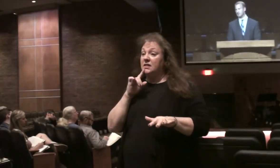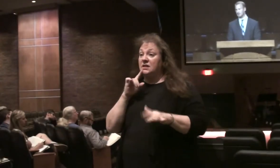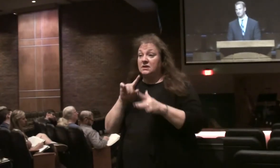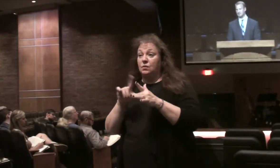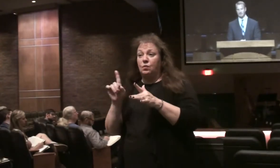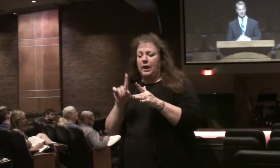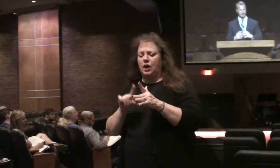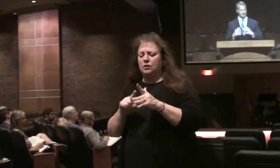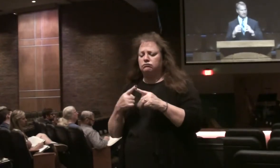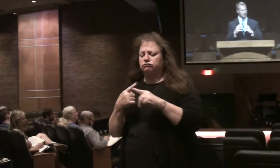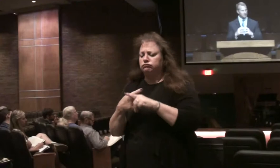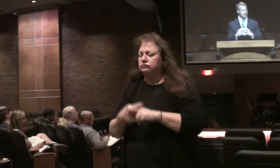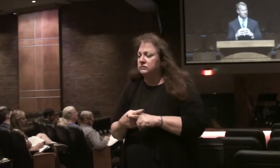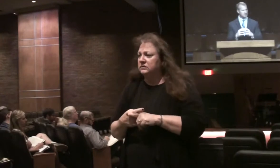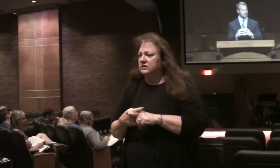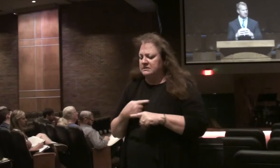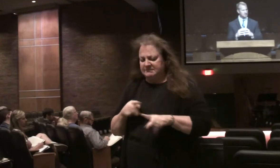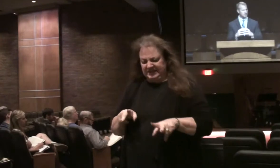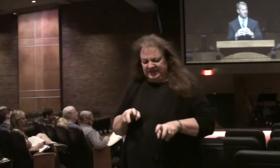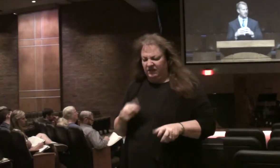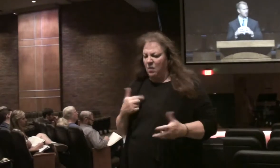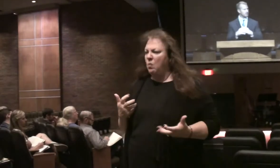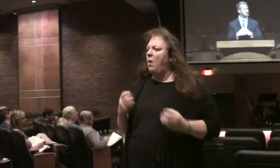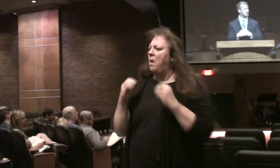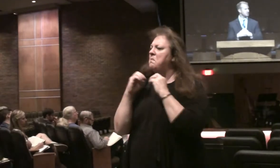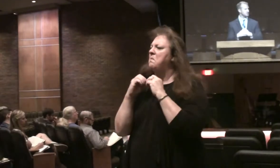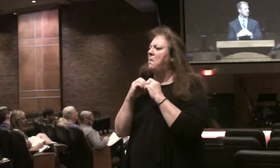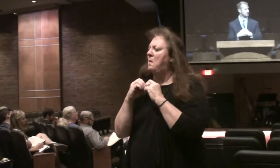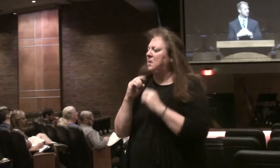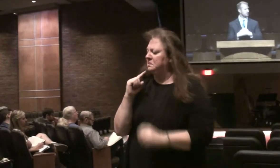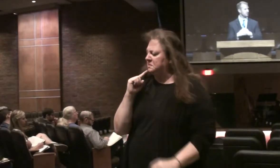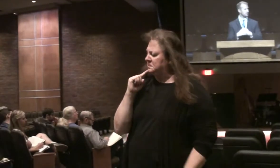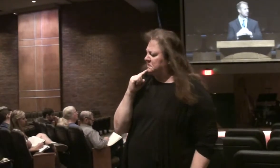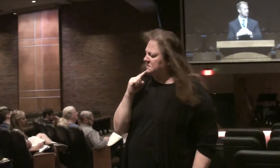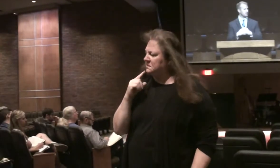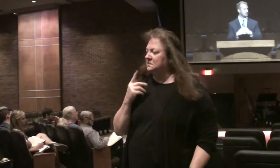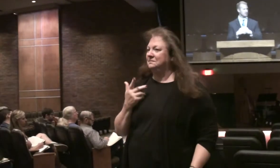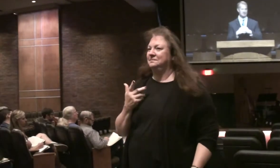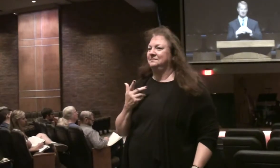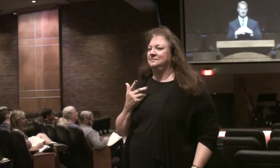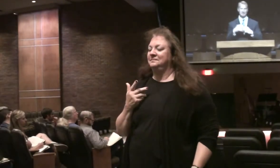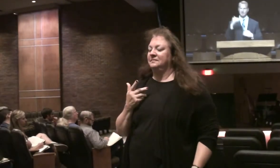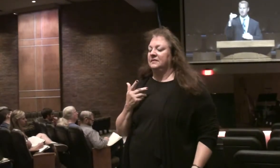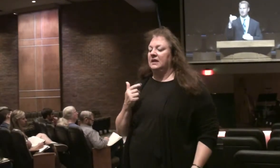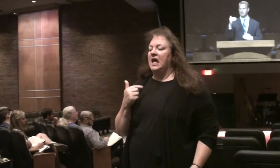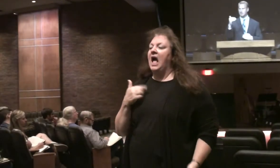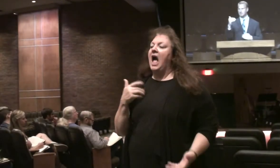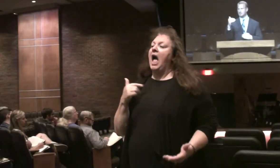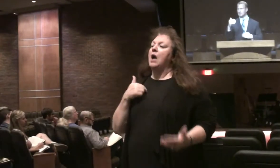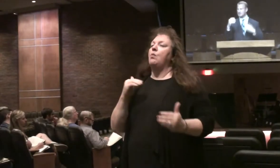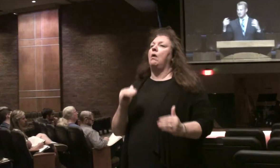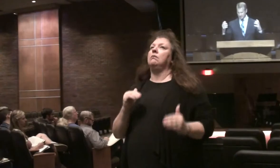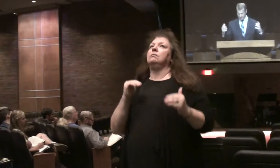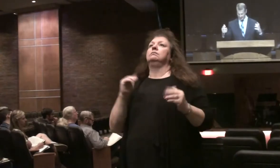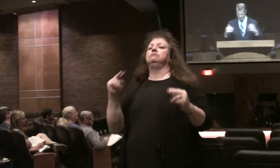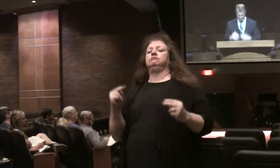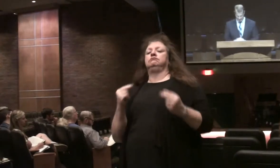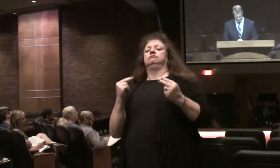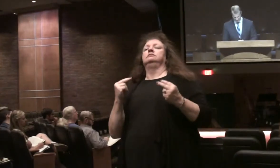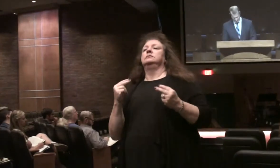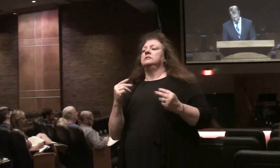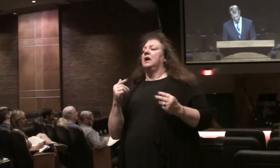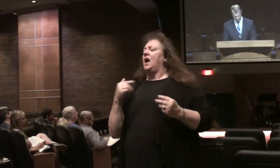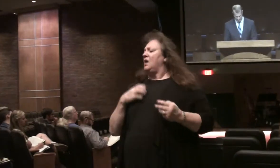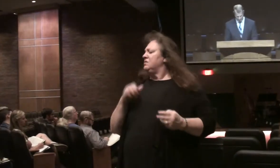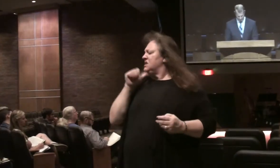conflicts among us is selfish ambition and bitter jealousy. You know, I want to be exalted. I want that. I wish they